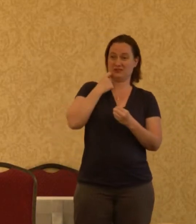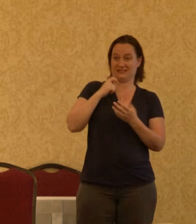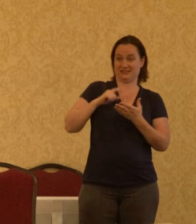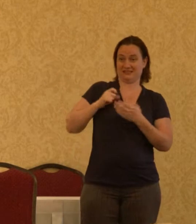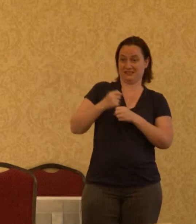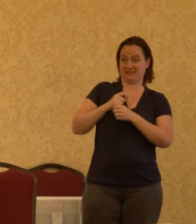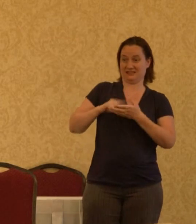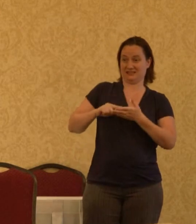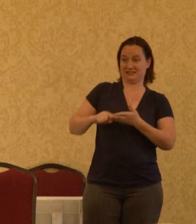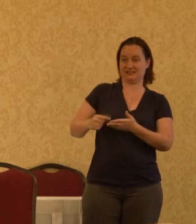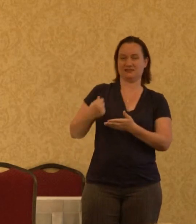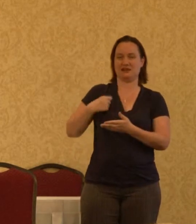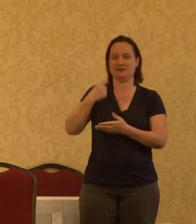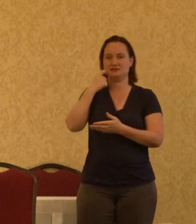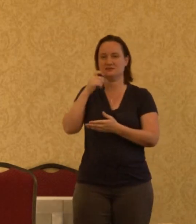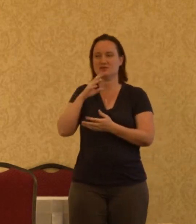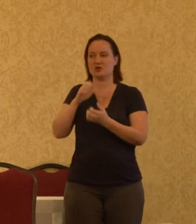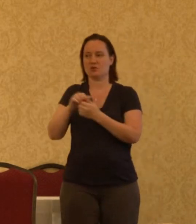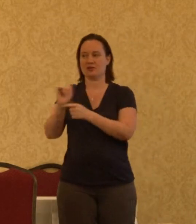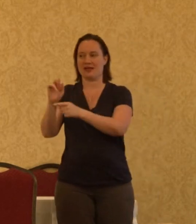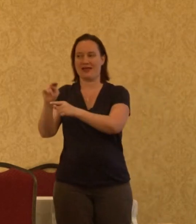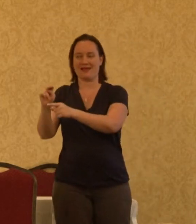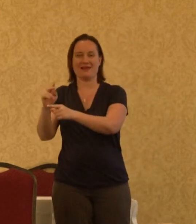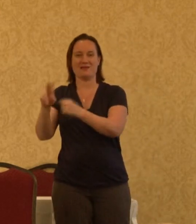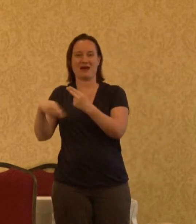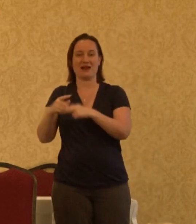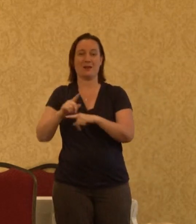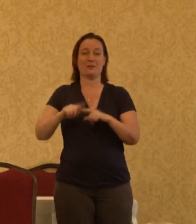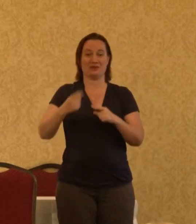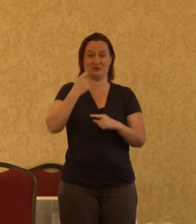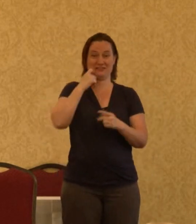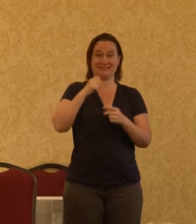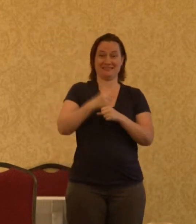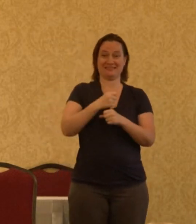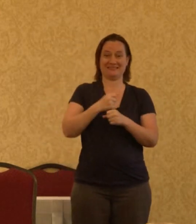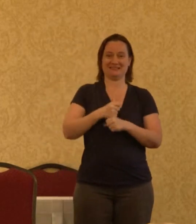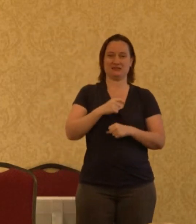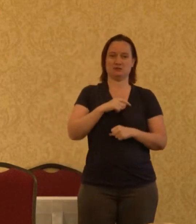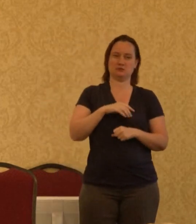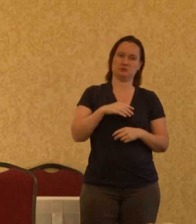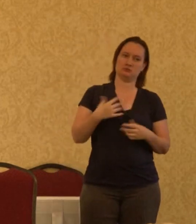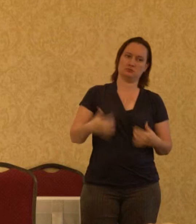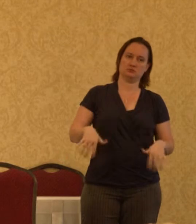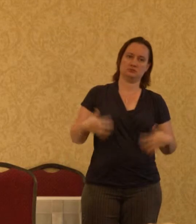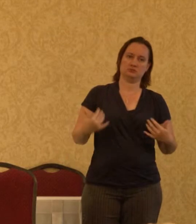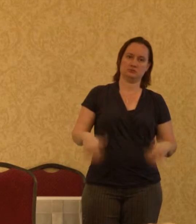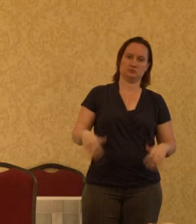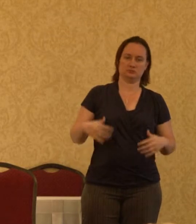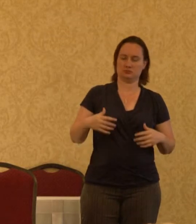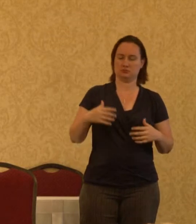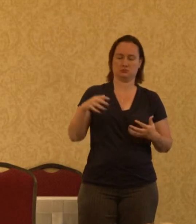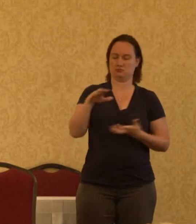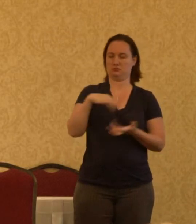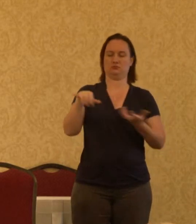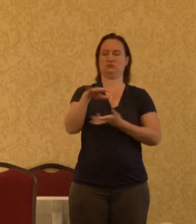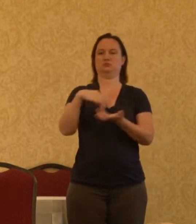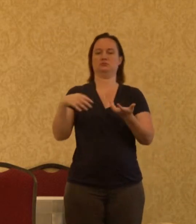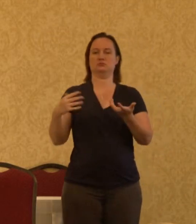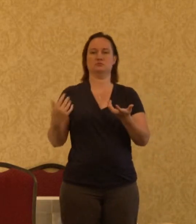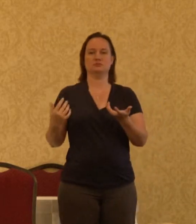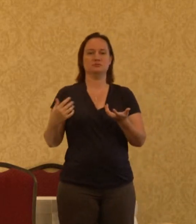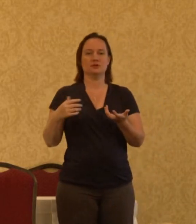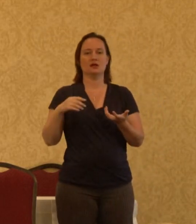Anne about this, but they are one hot mess. And in fact, I'm supposed to be meeting with